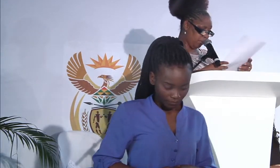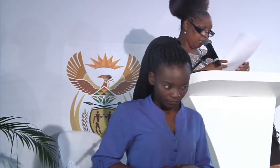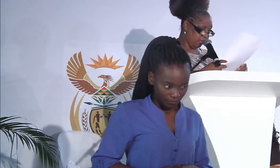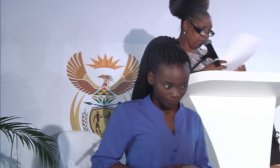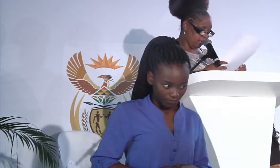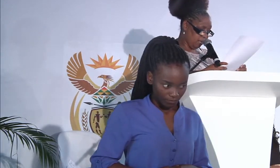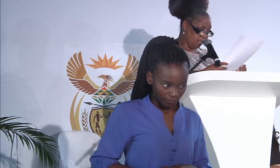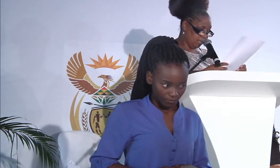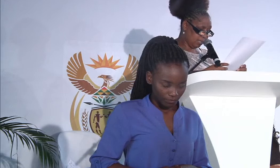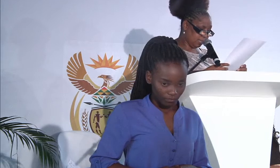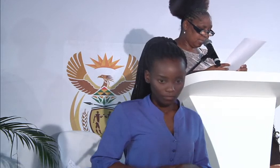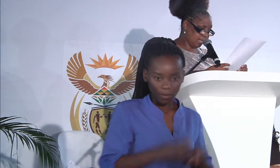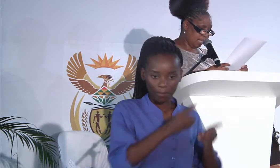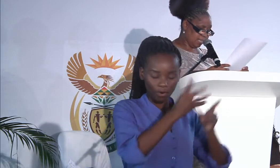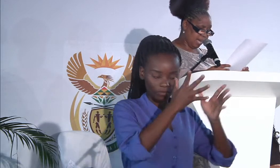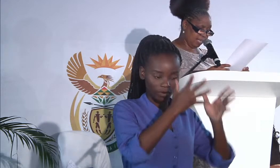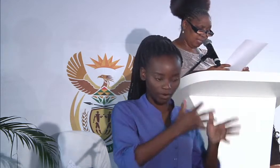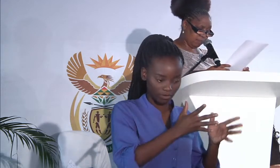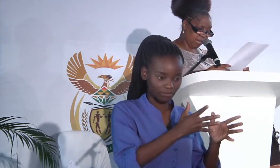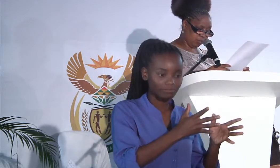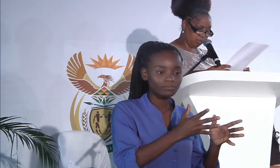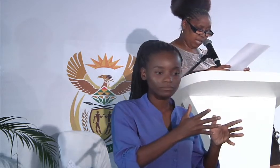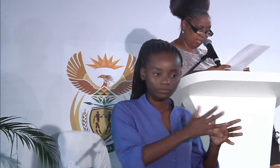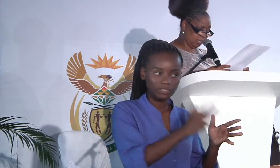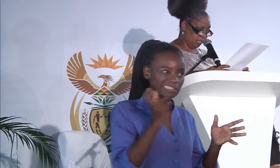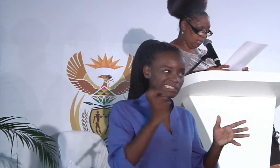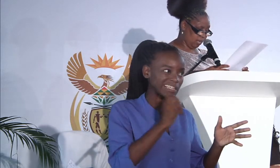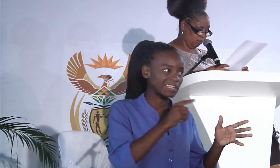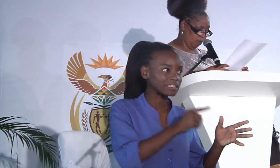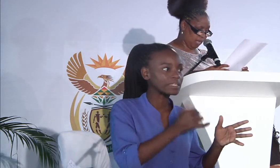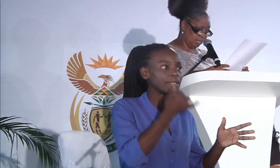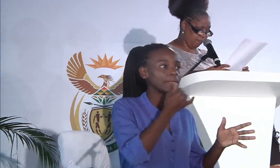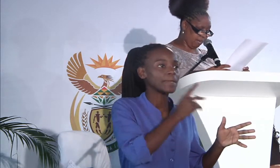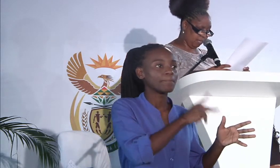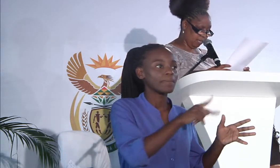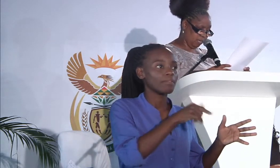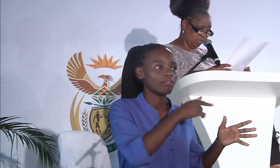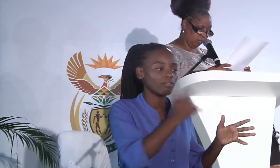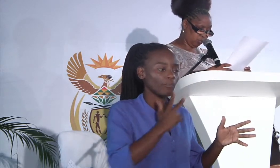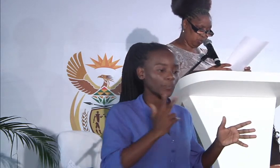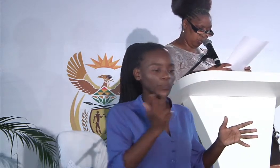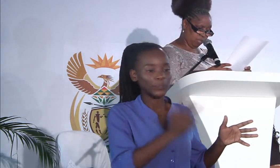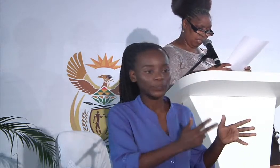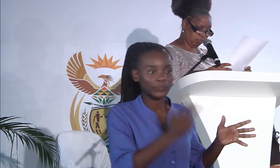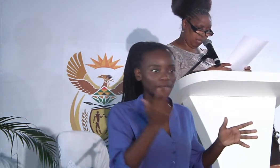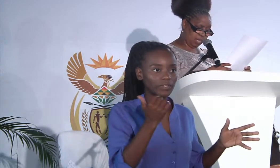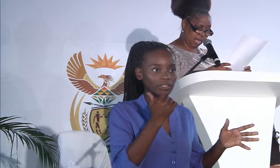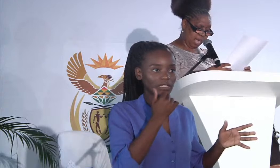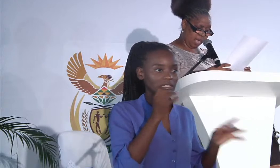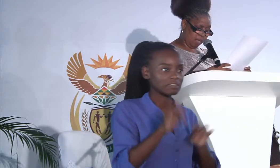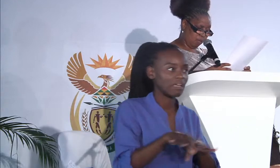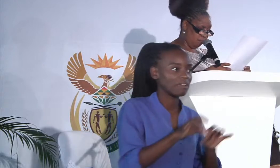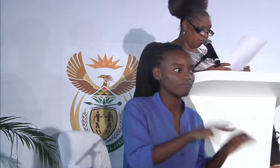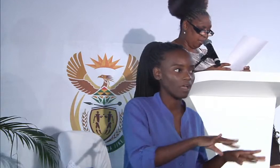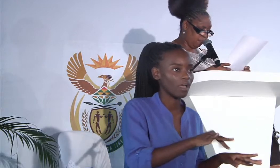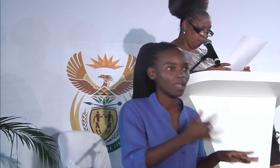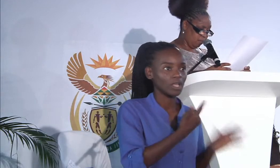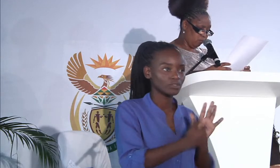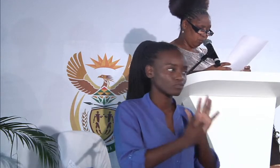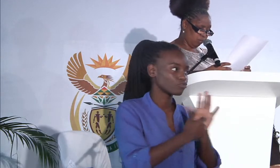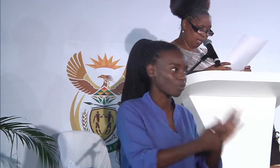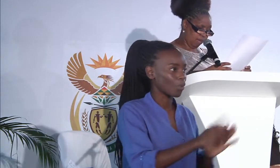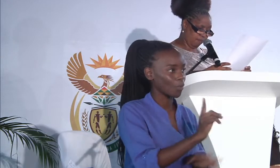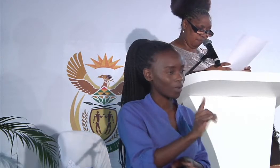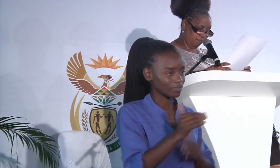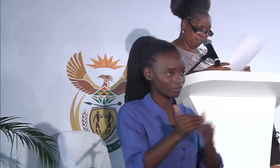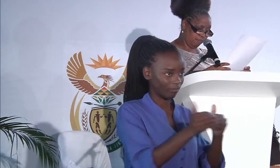been sidelined by society and who are suffering is to show that we care for them. To